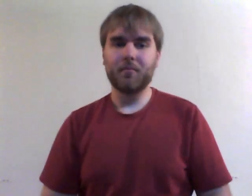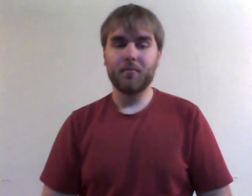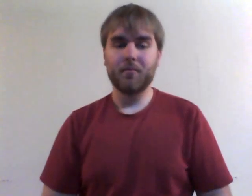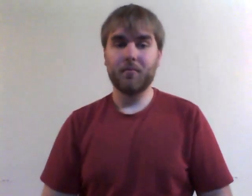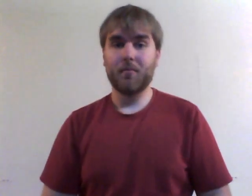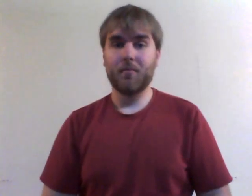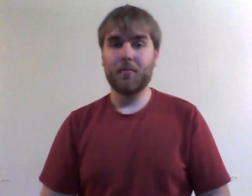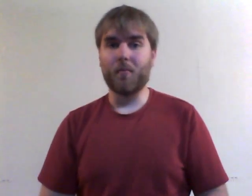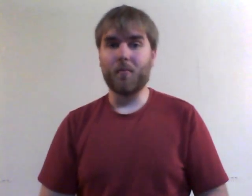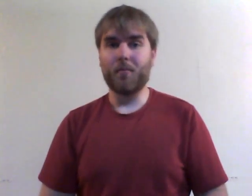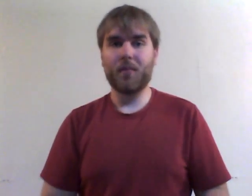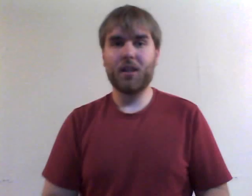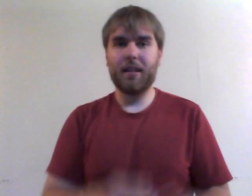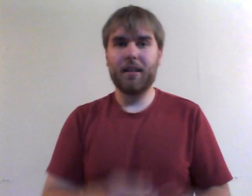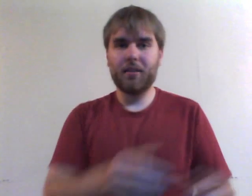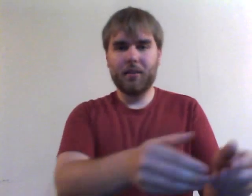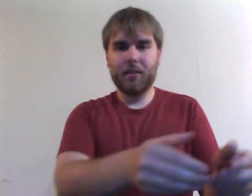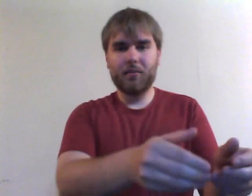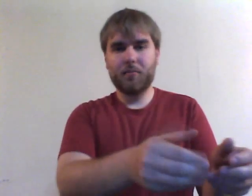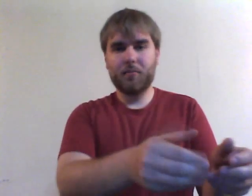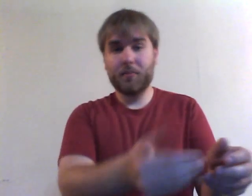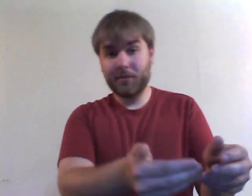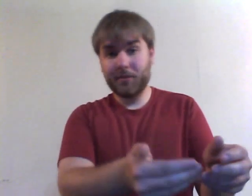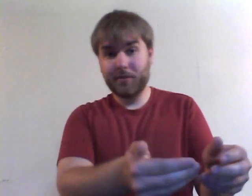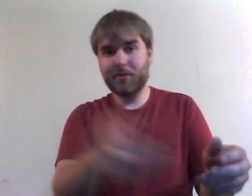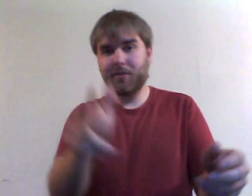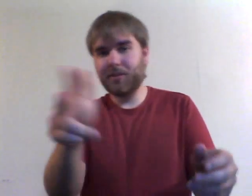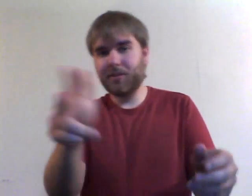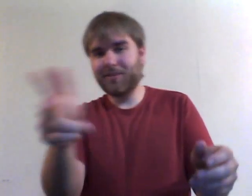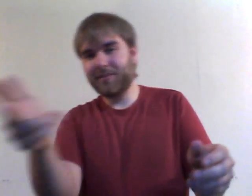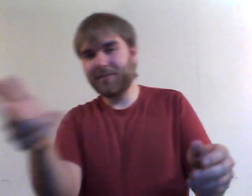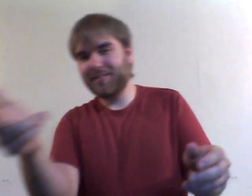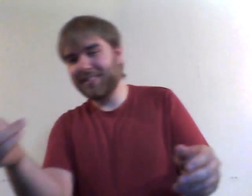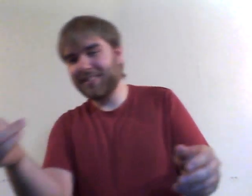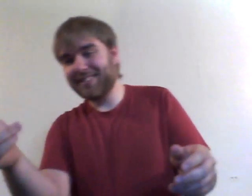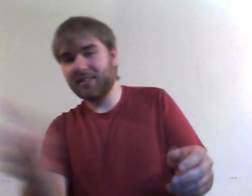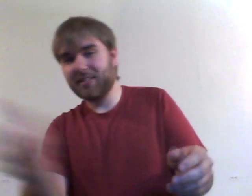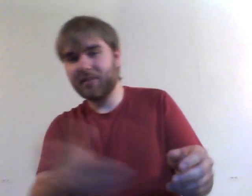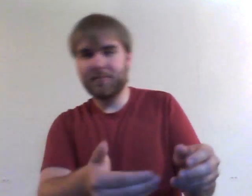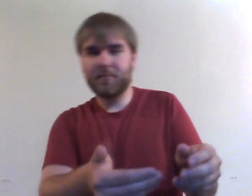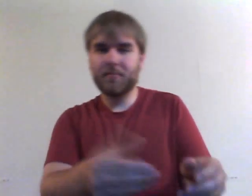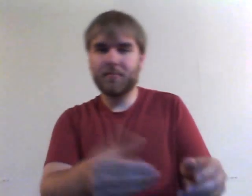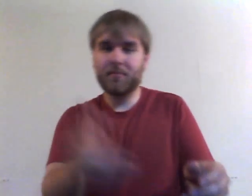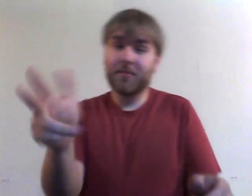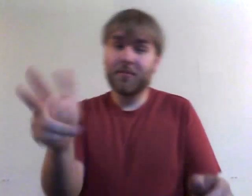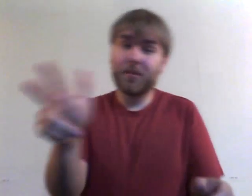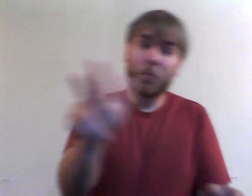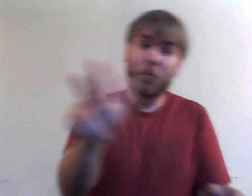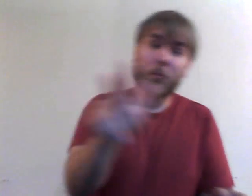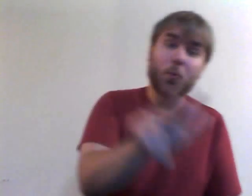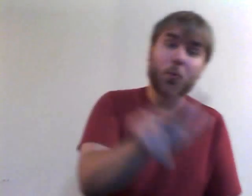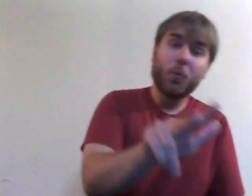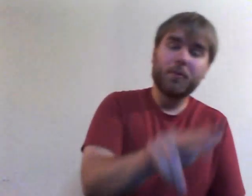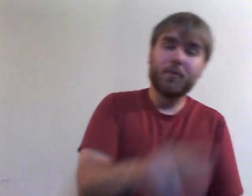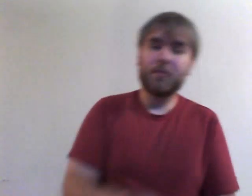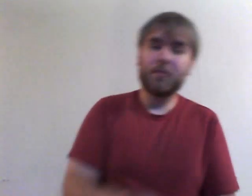right. This is a good chance, little helicopter, to have a lot of fun indoors. Mainly I say indoors, it's only weighs about 1